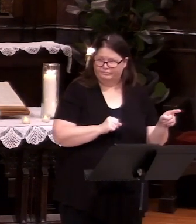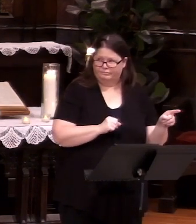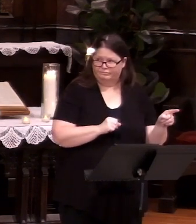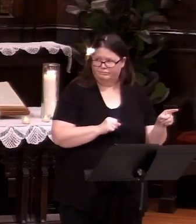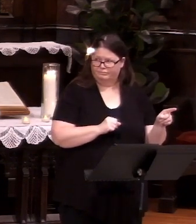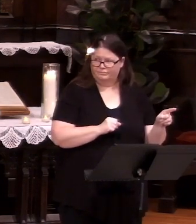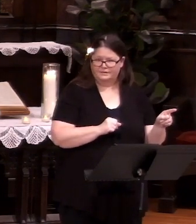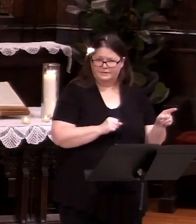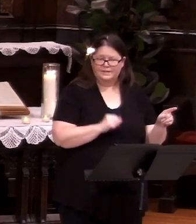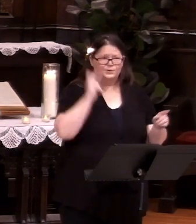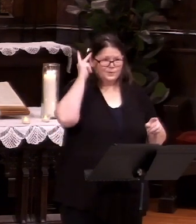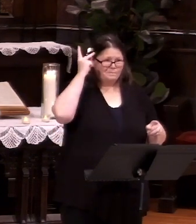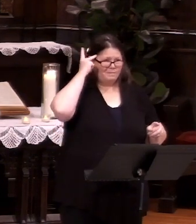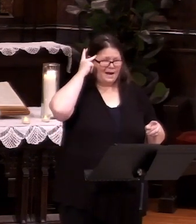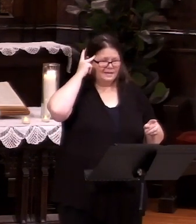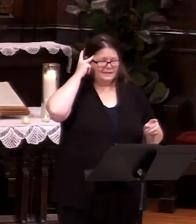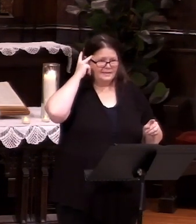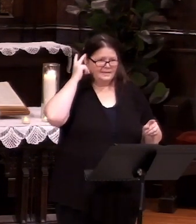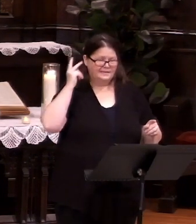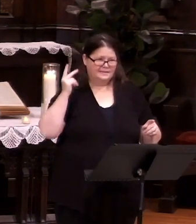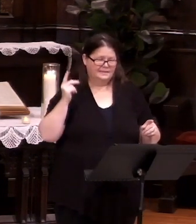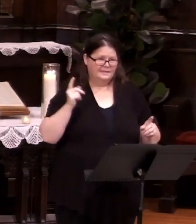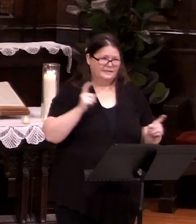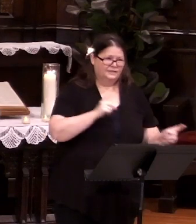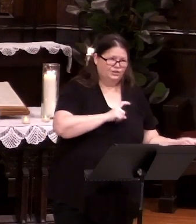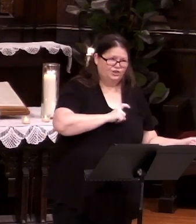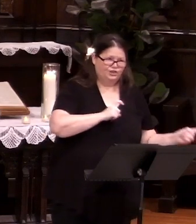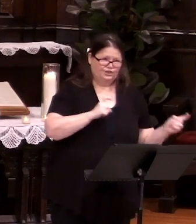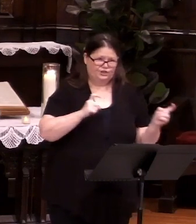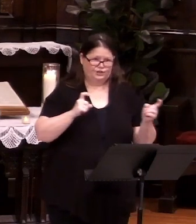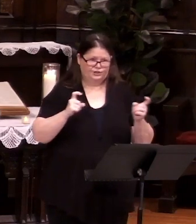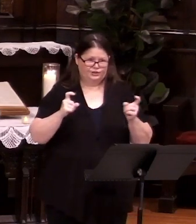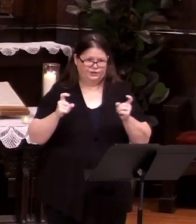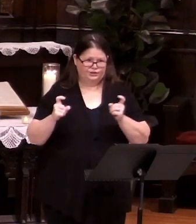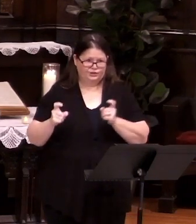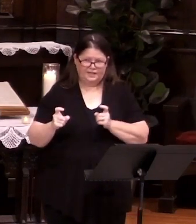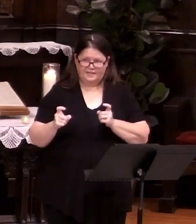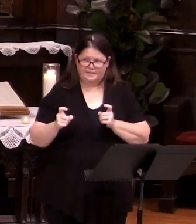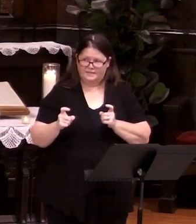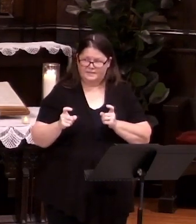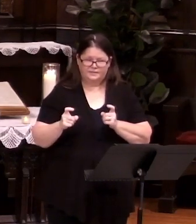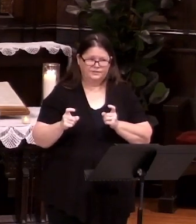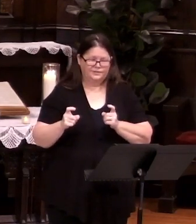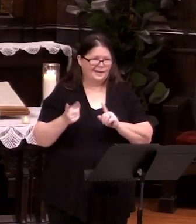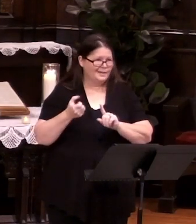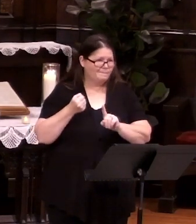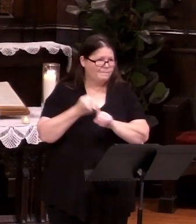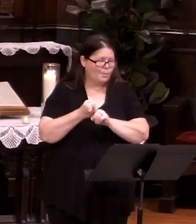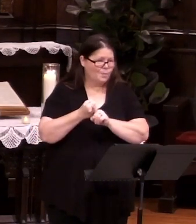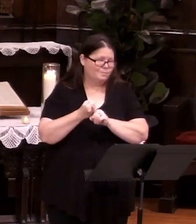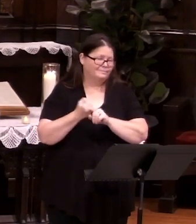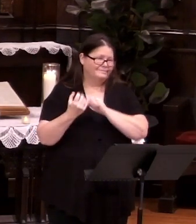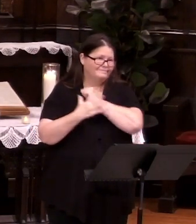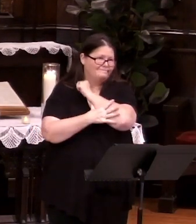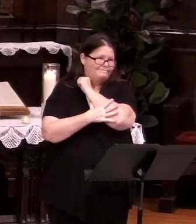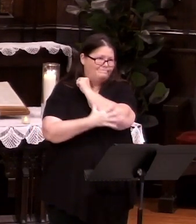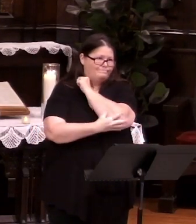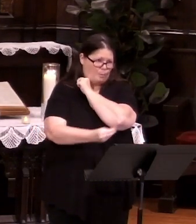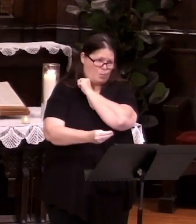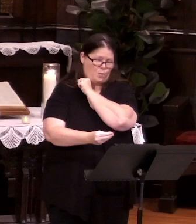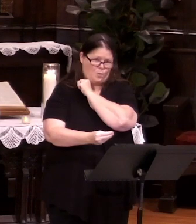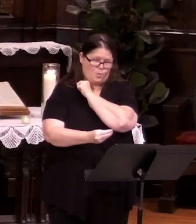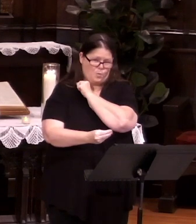political change plunged the Durante family into extreme poverty. Evita was